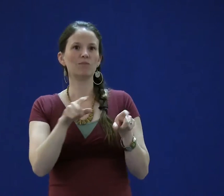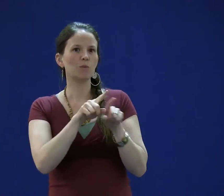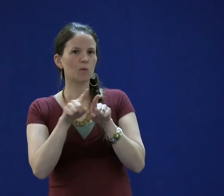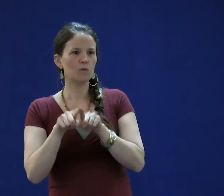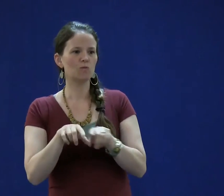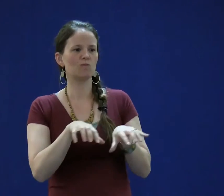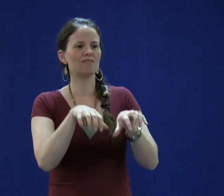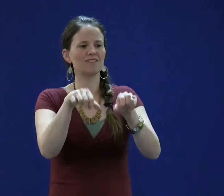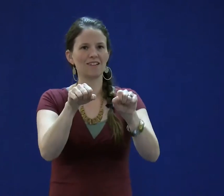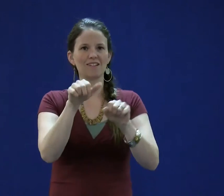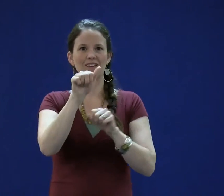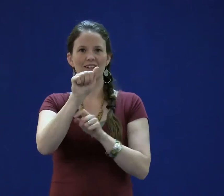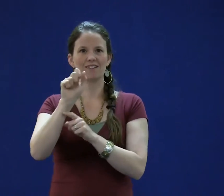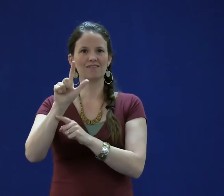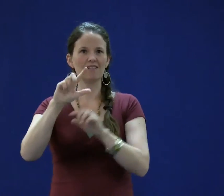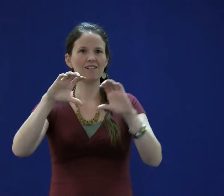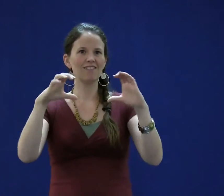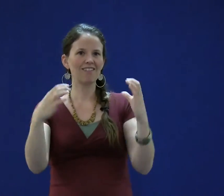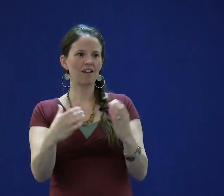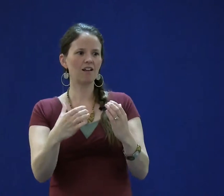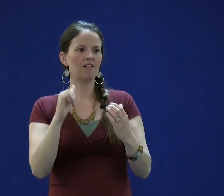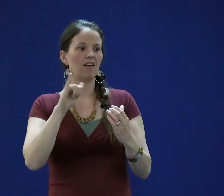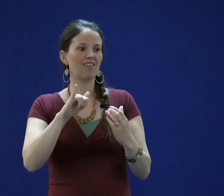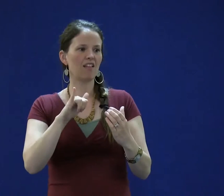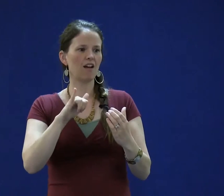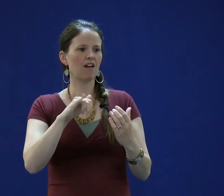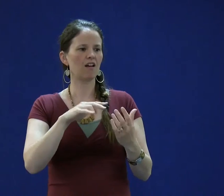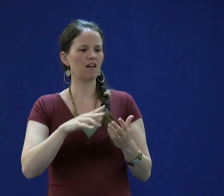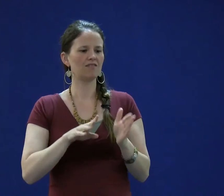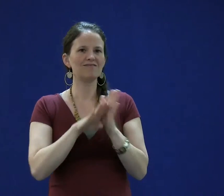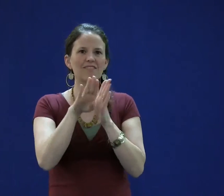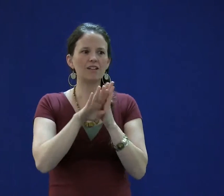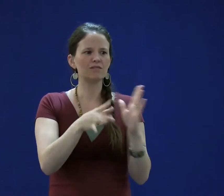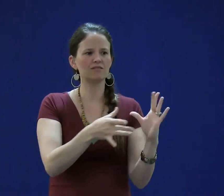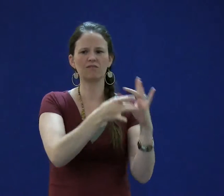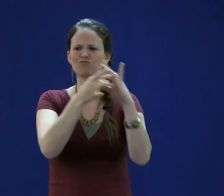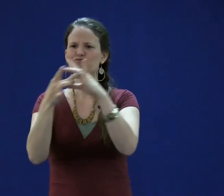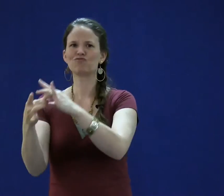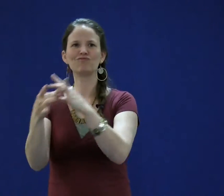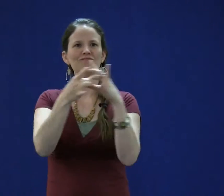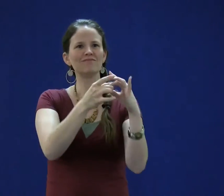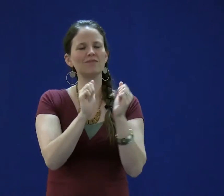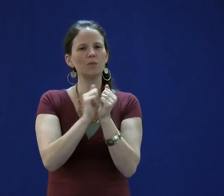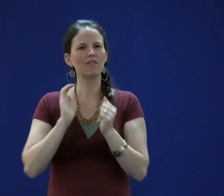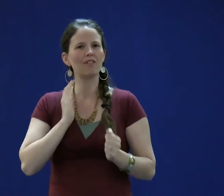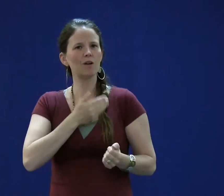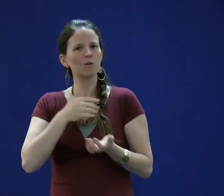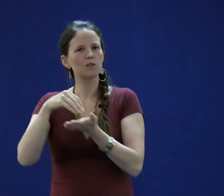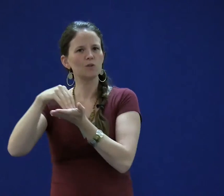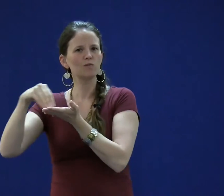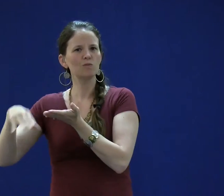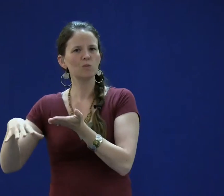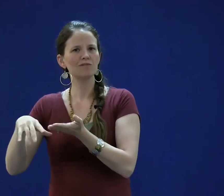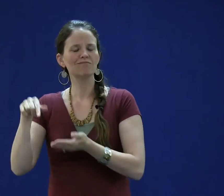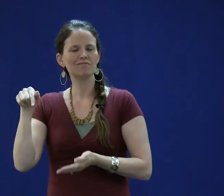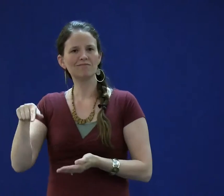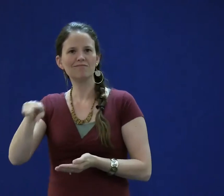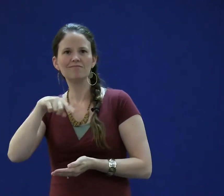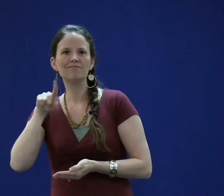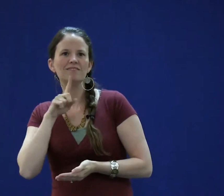Students at Lyman Moore who are hearing have access to an American Sign Language class, which allows them to develop relationships with